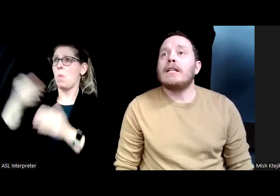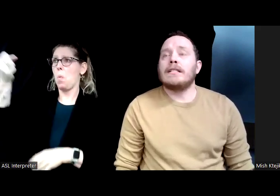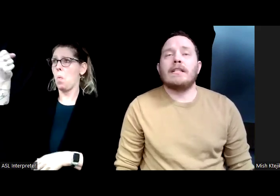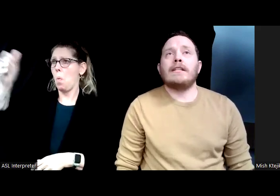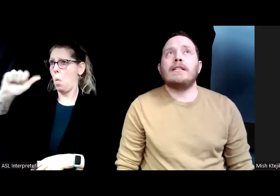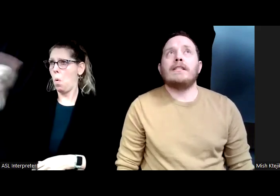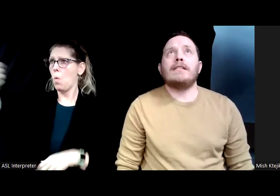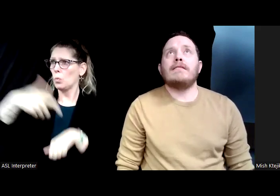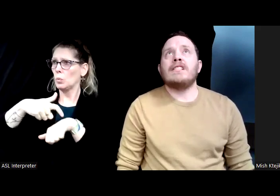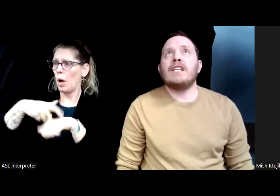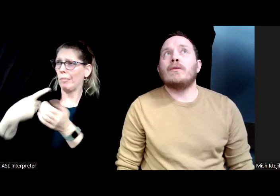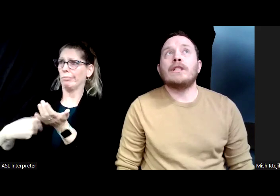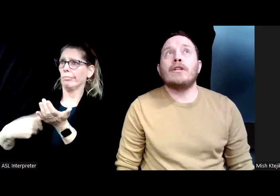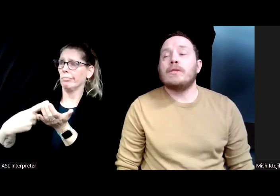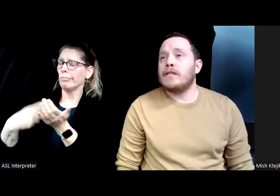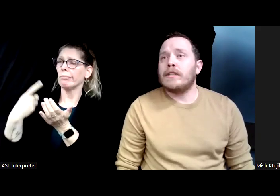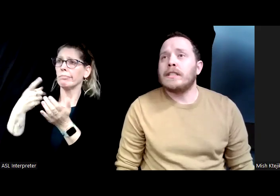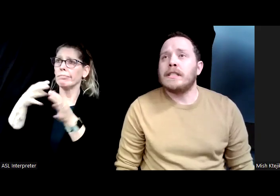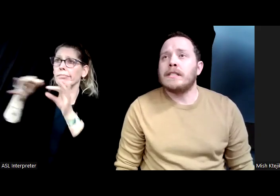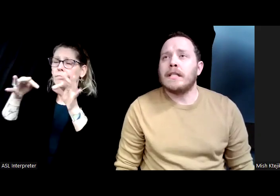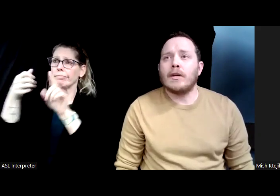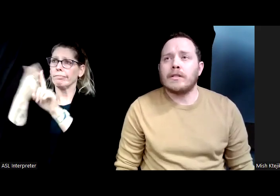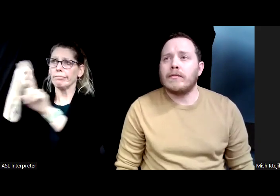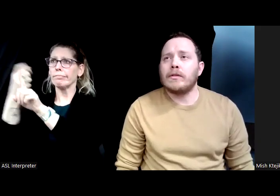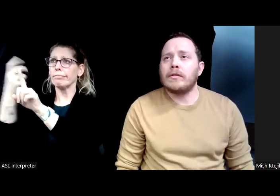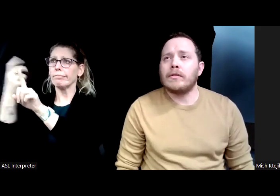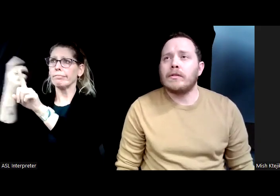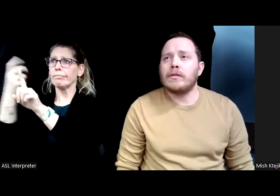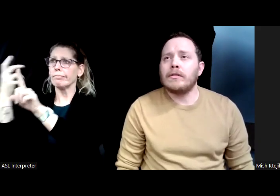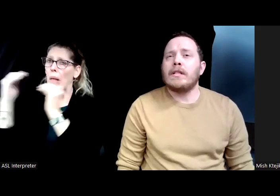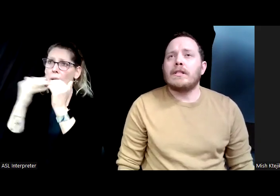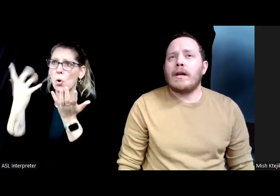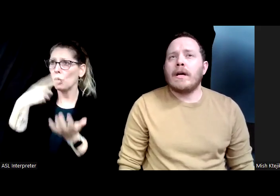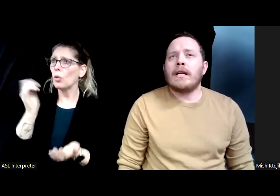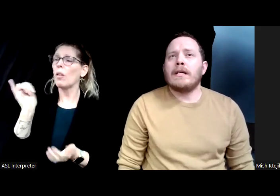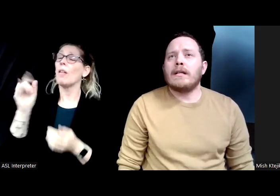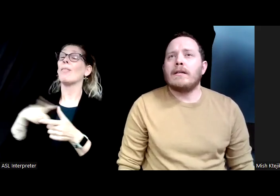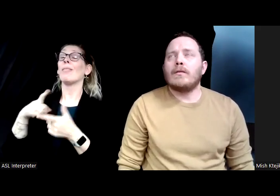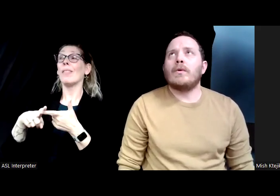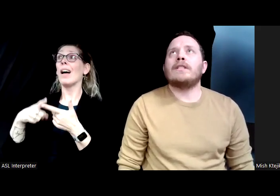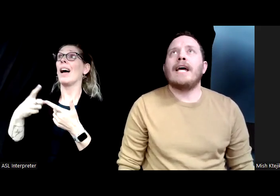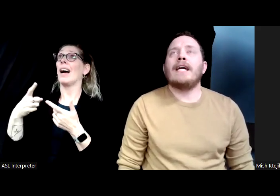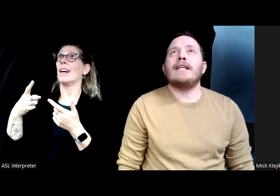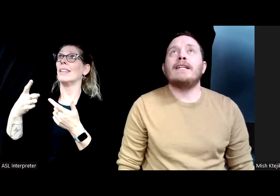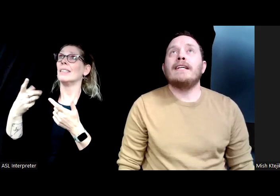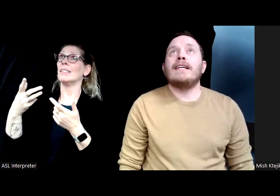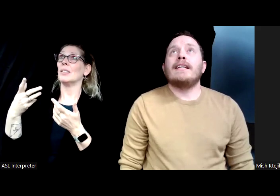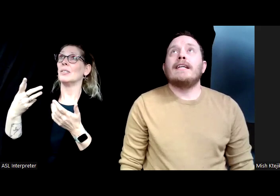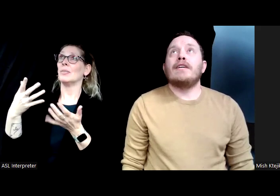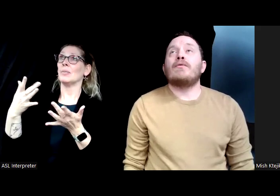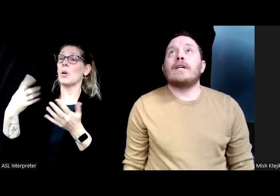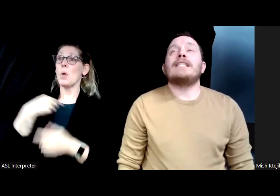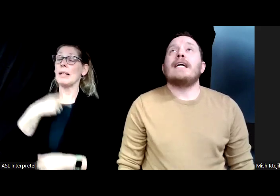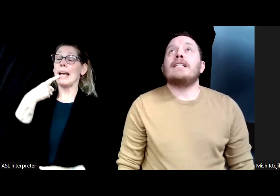later to distinguish those differences in those levels. So that way we're